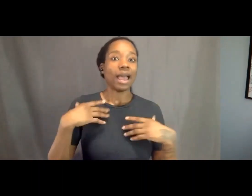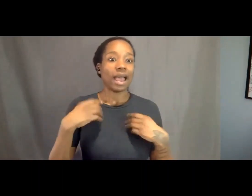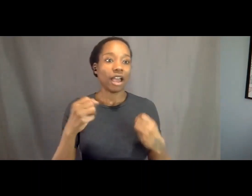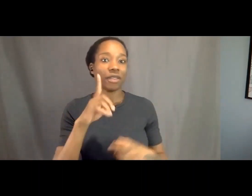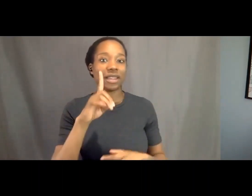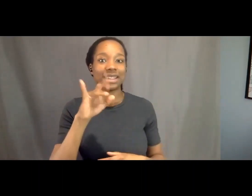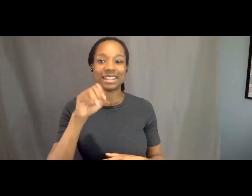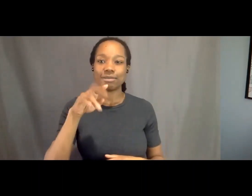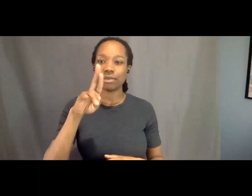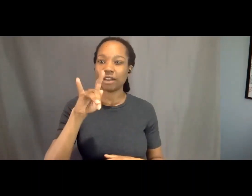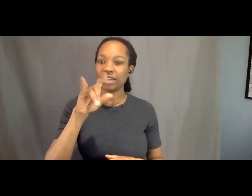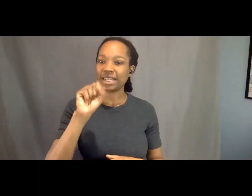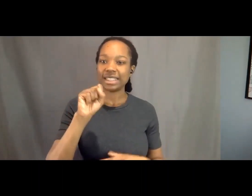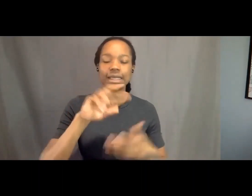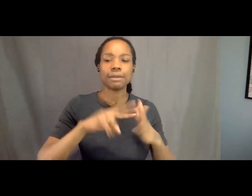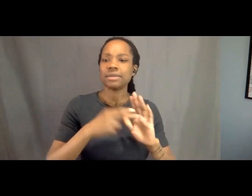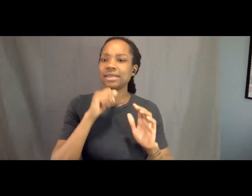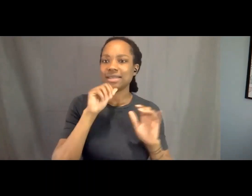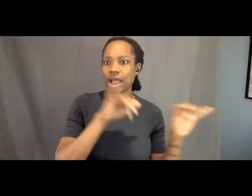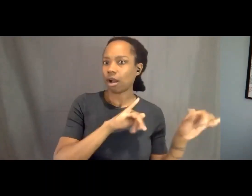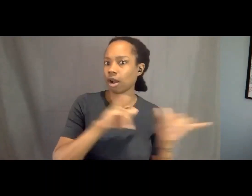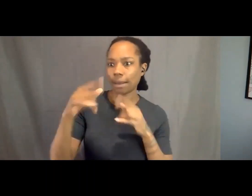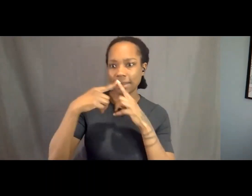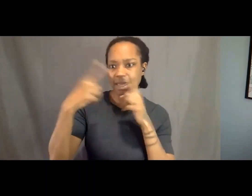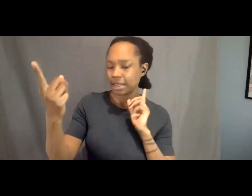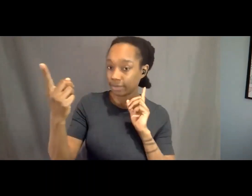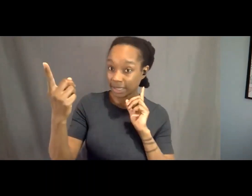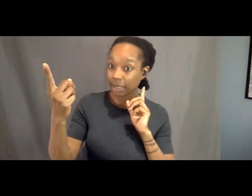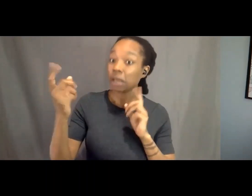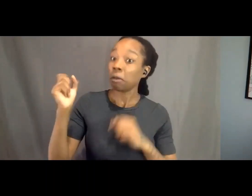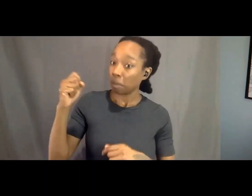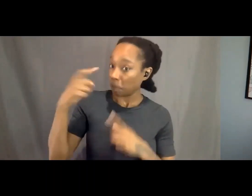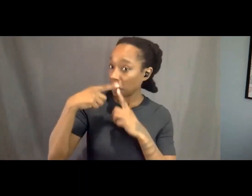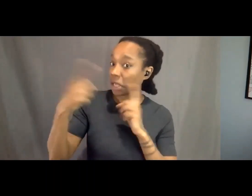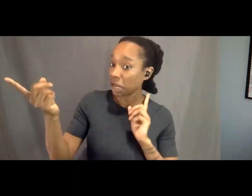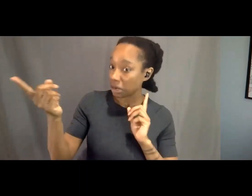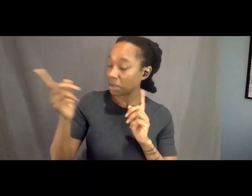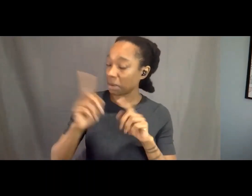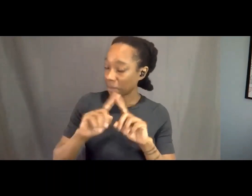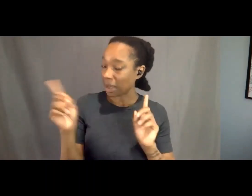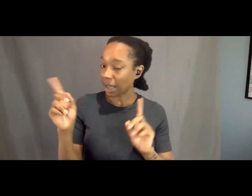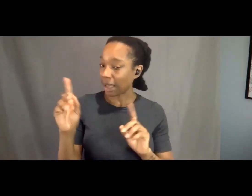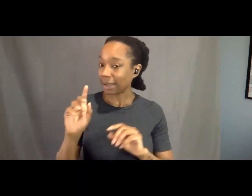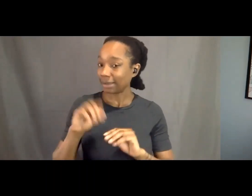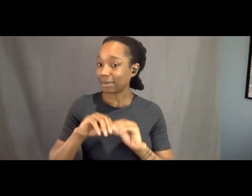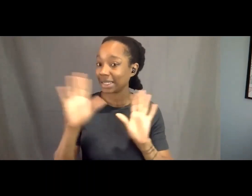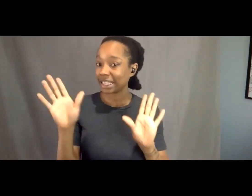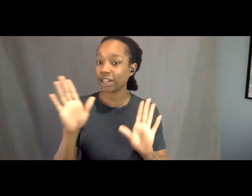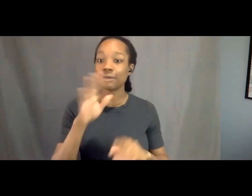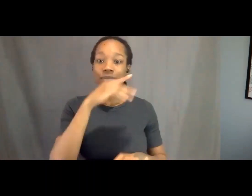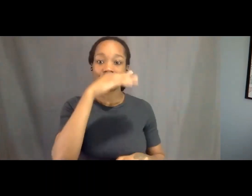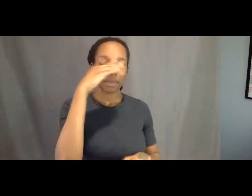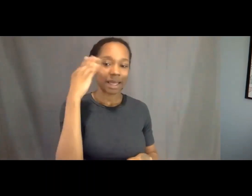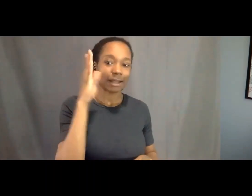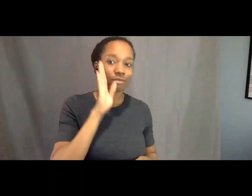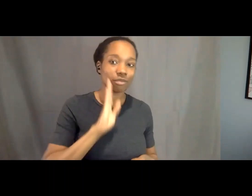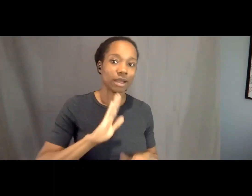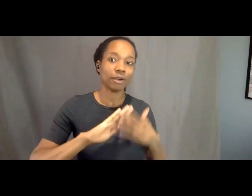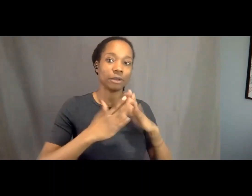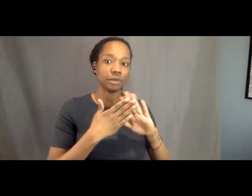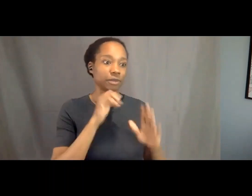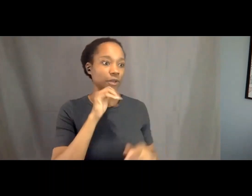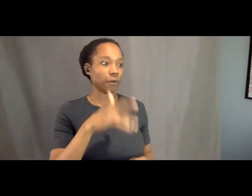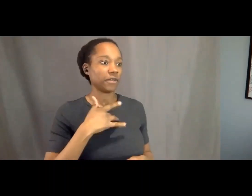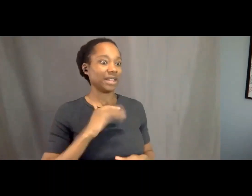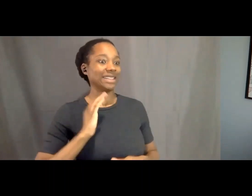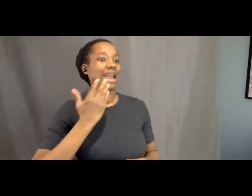enemy. Certainly is an enemy, but very often in brown and Black communities, it's not seen as our enemy. It's seen as an enemy that's